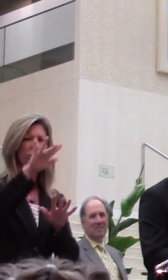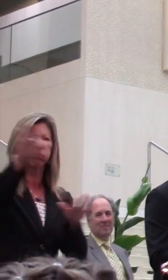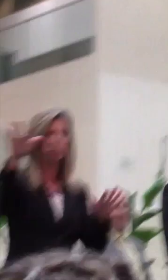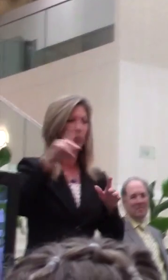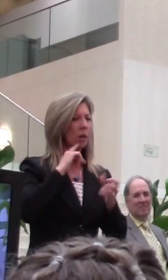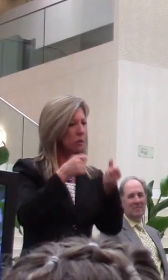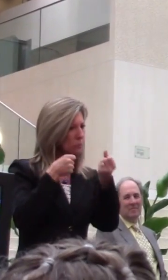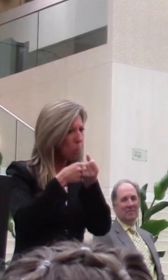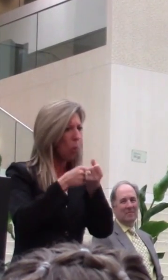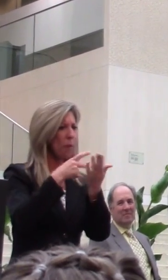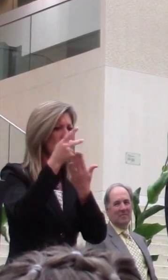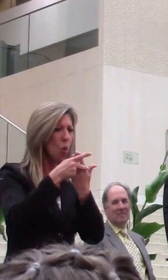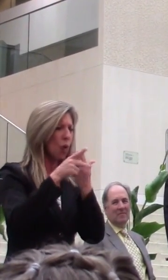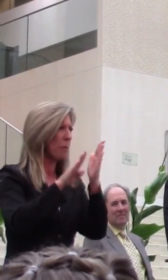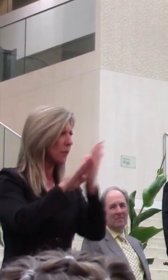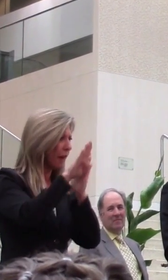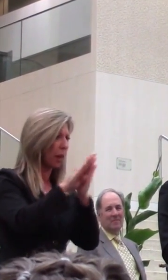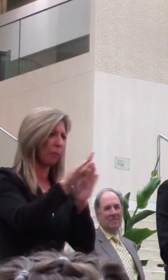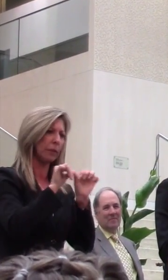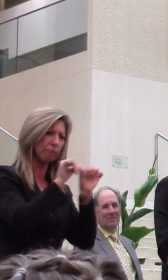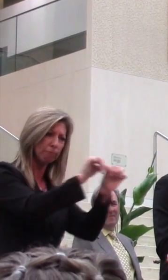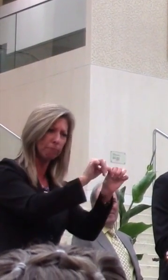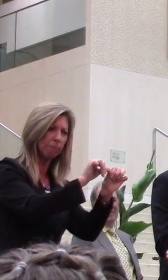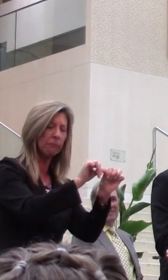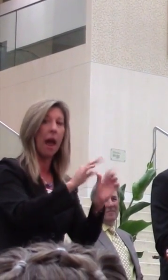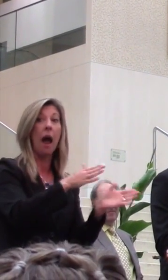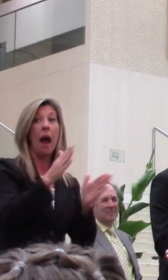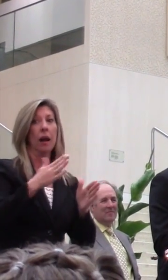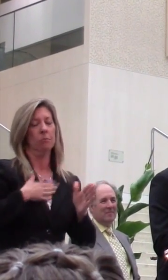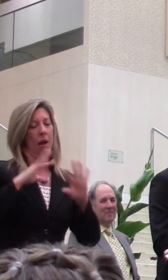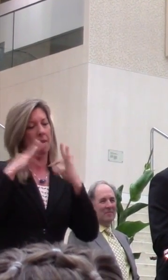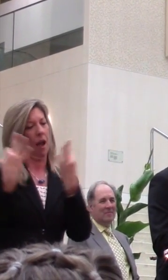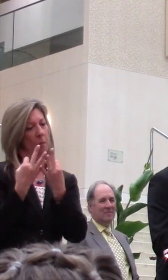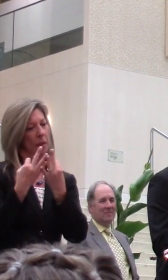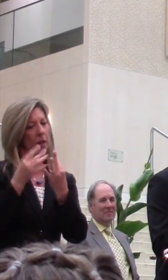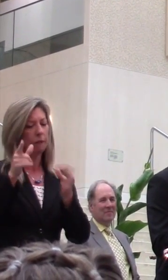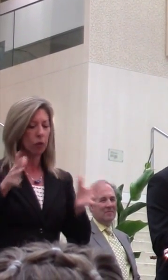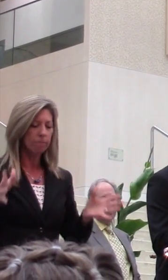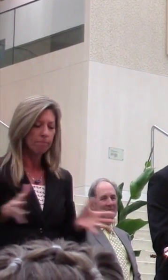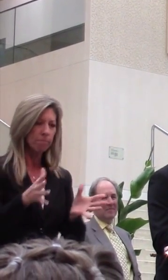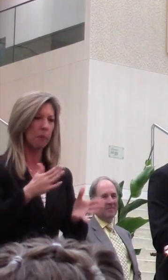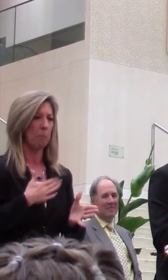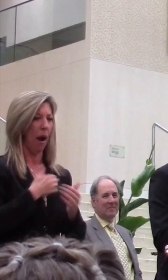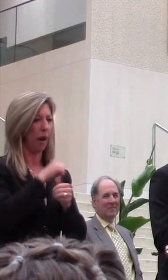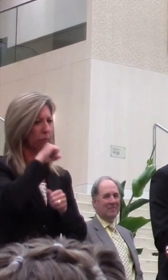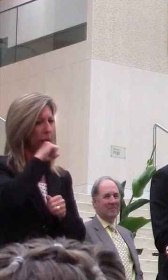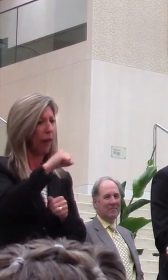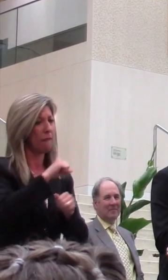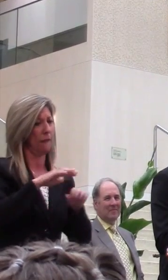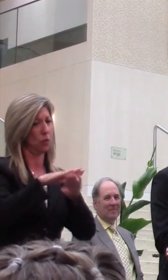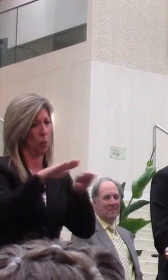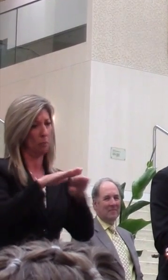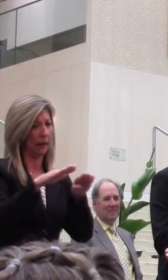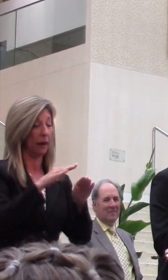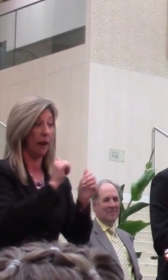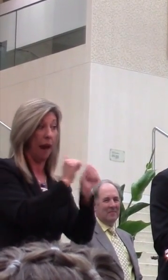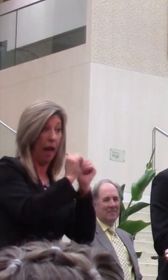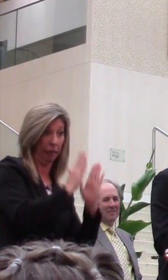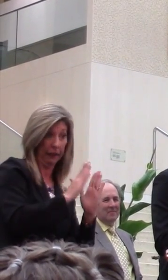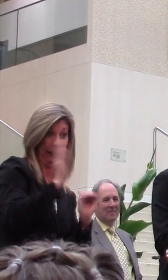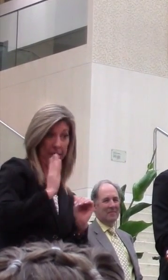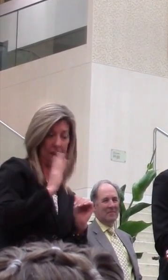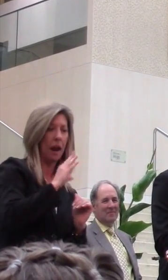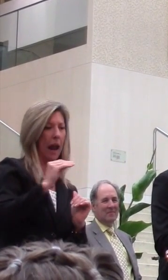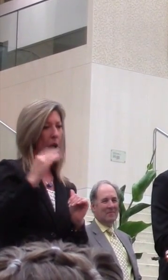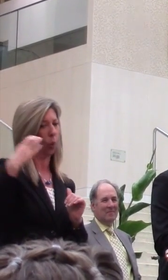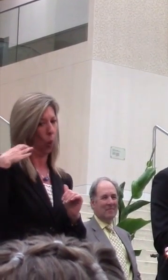the program progresses. My family for fostering my love of swimming as an athlete and a coach with a lot of